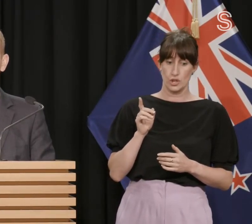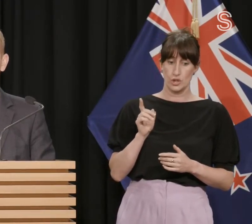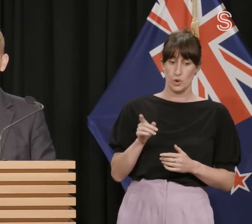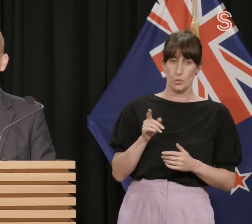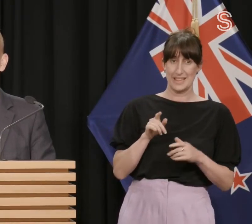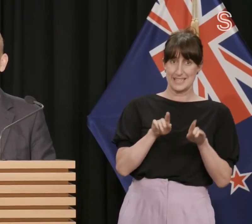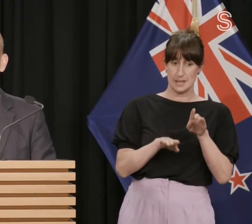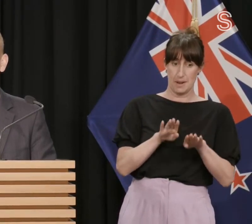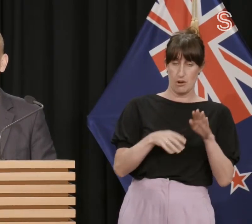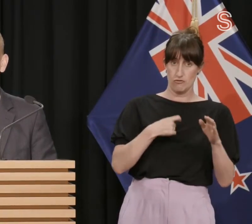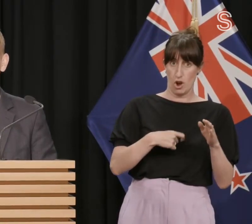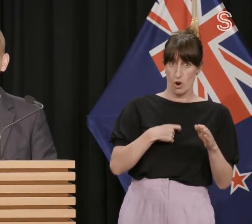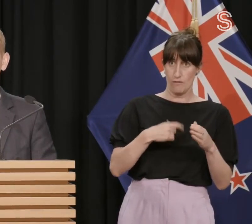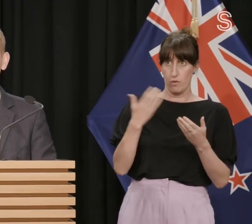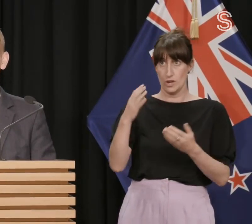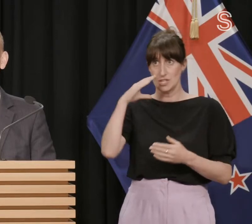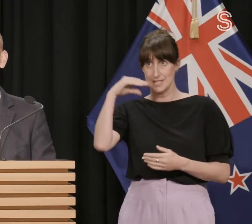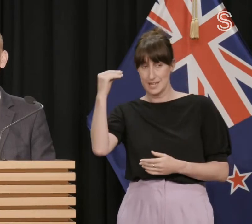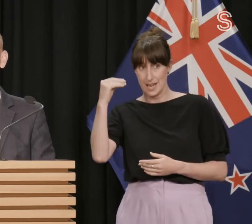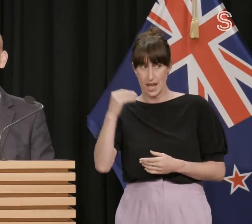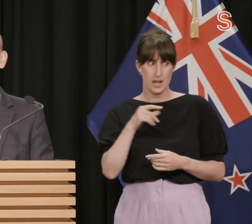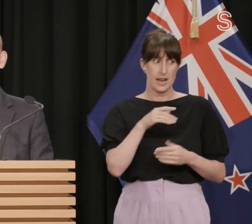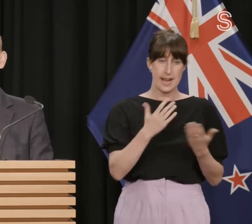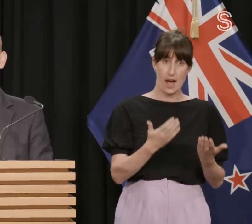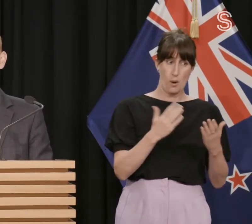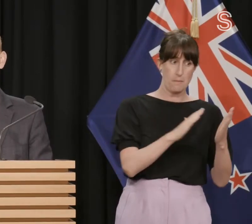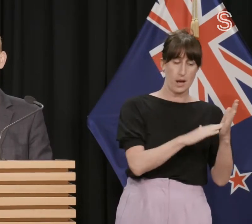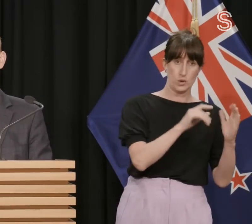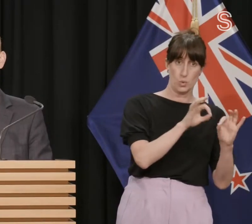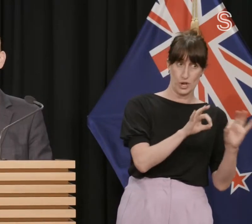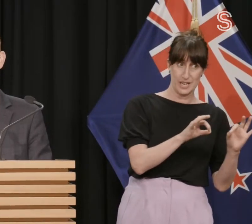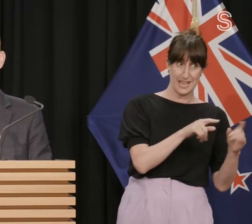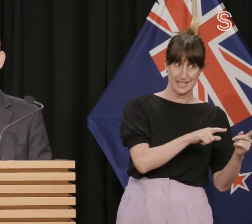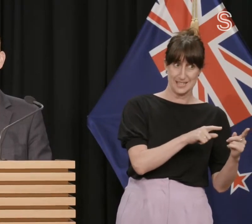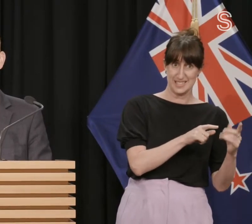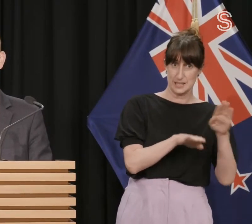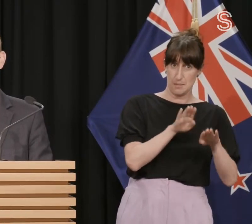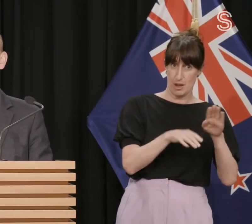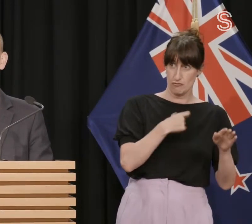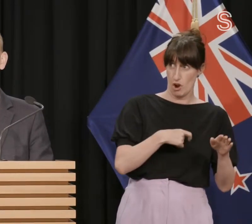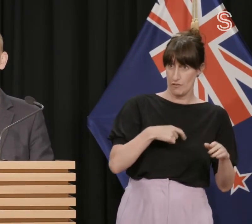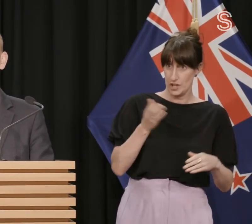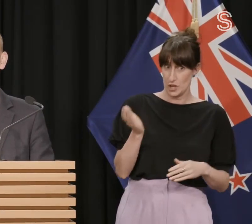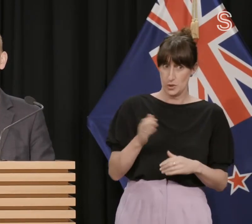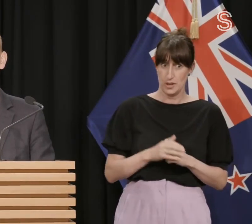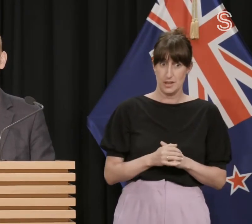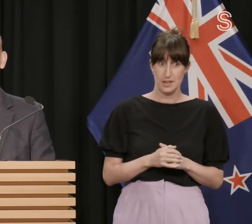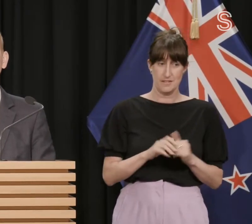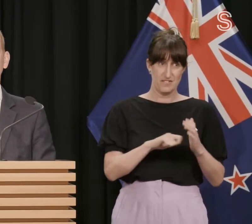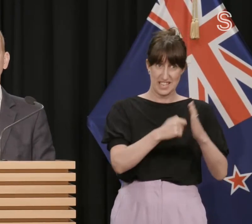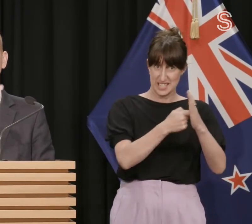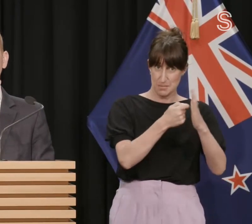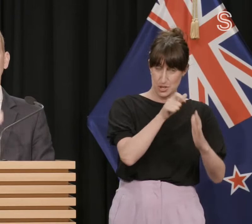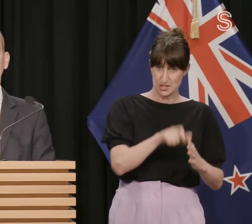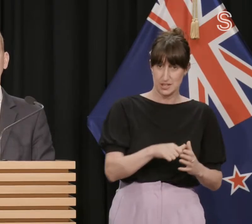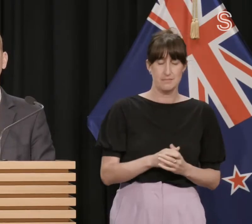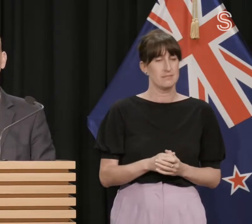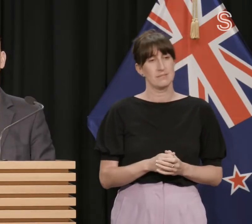I've got a whole cabinet full of people who are exceptionally talented, who I know will turn their mind to whatever challenge that I give them.